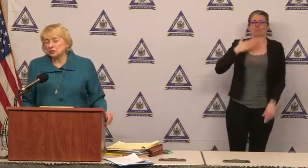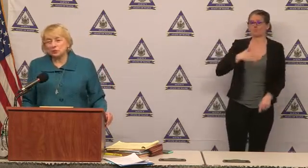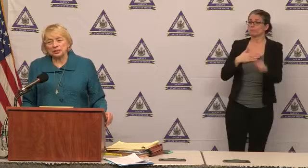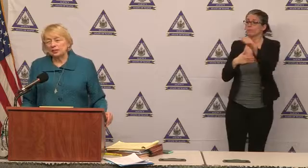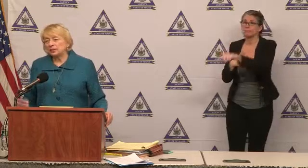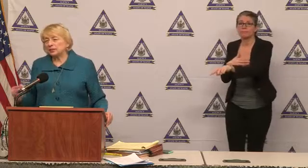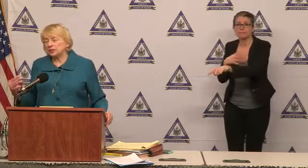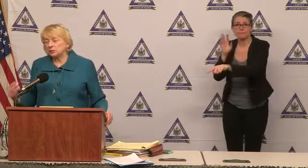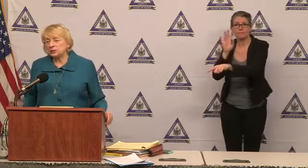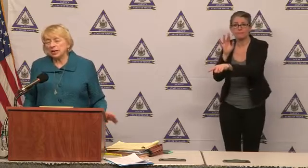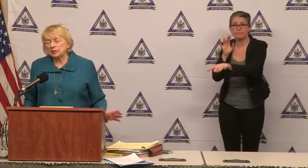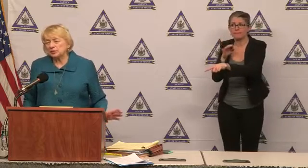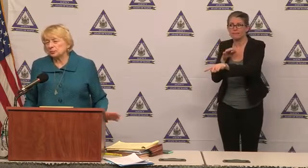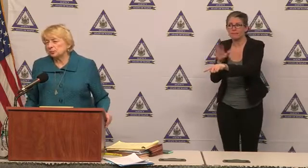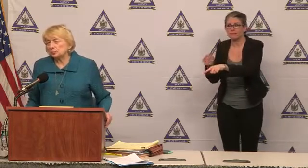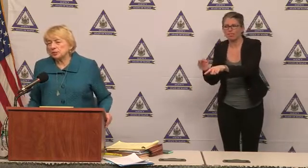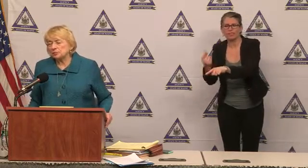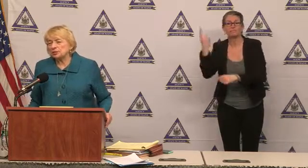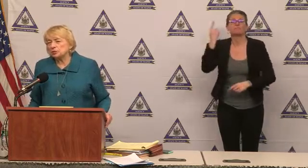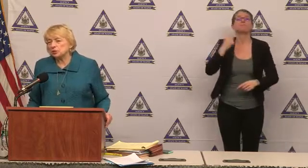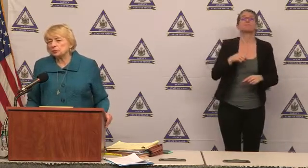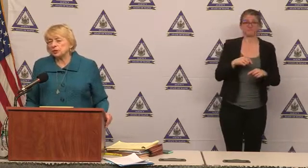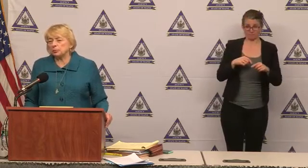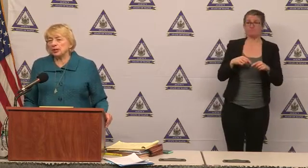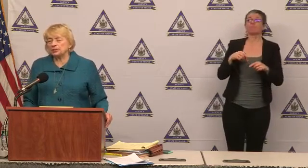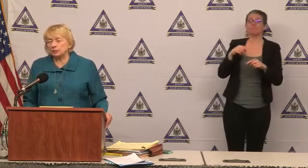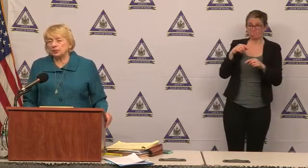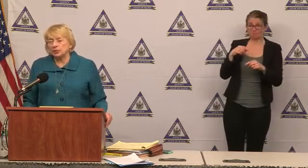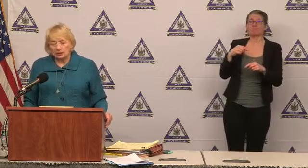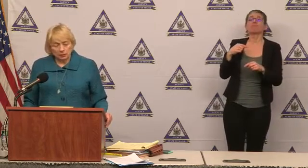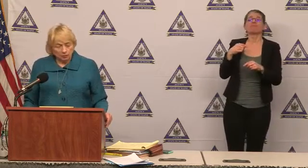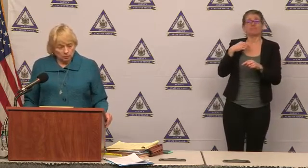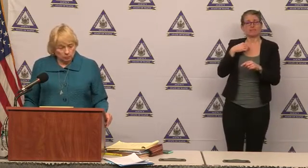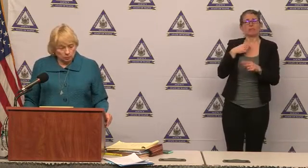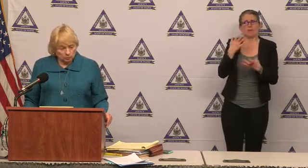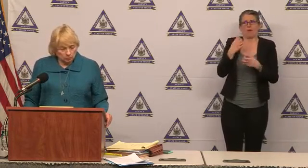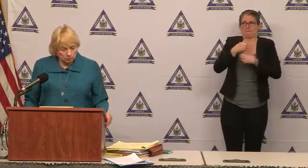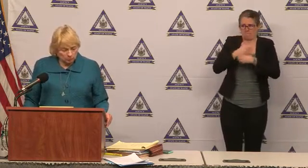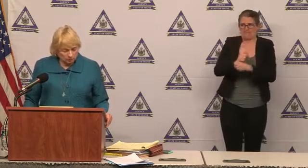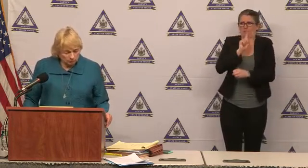make sure, get the word out as much as humanly possible.